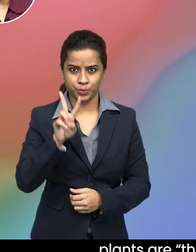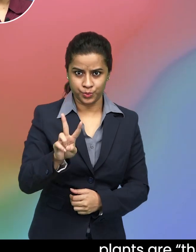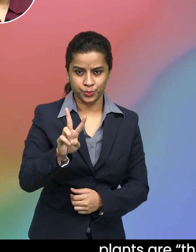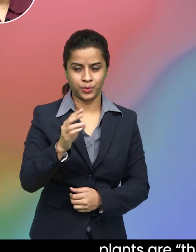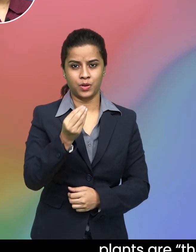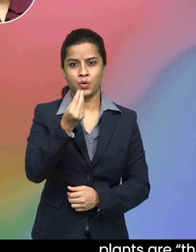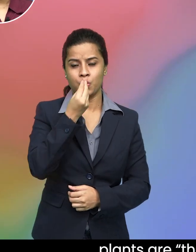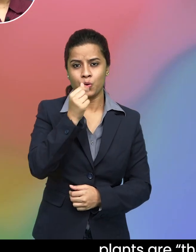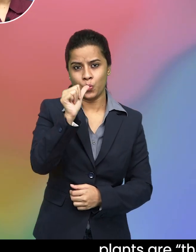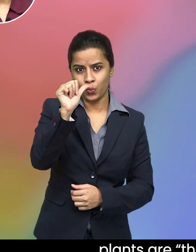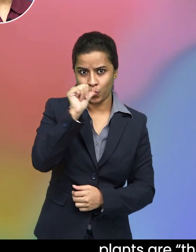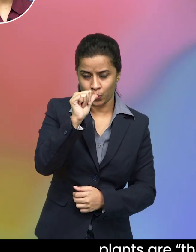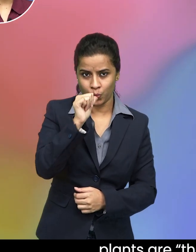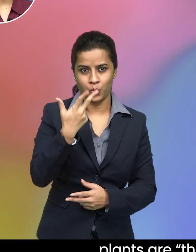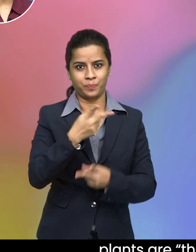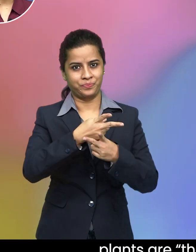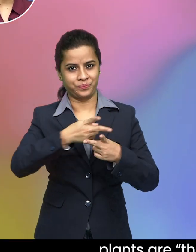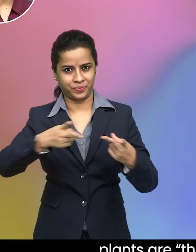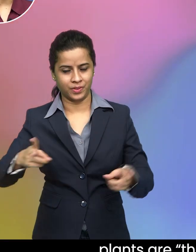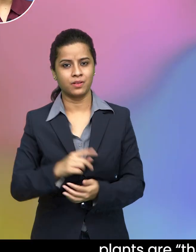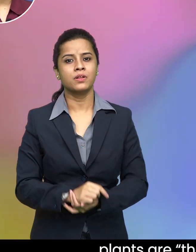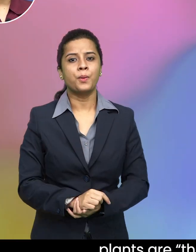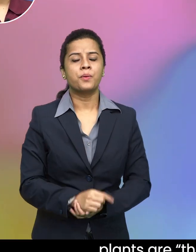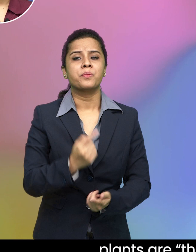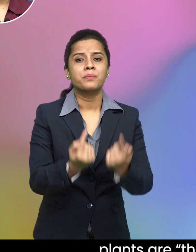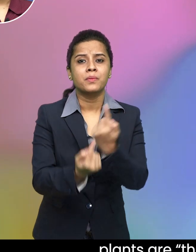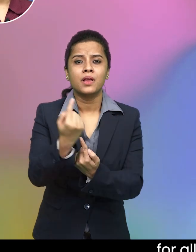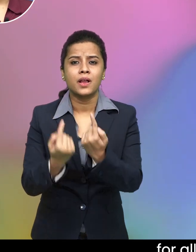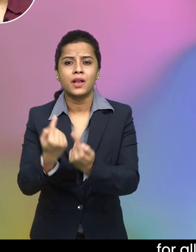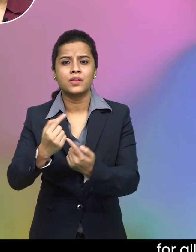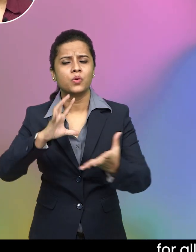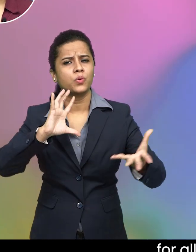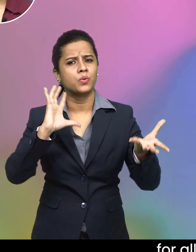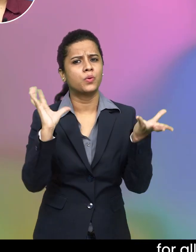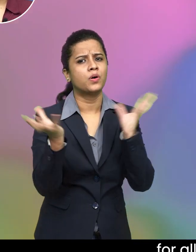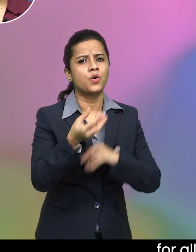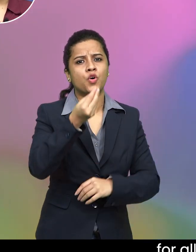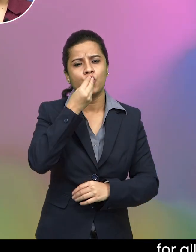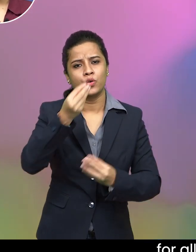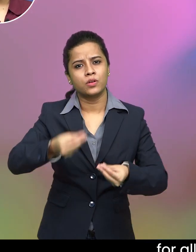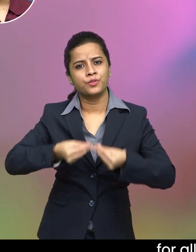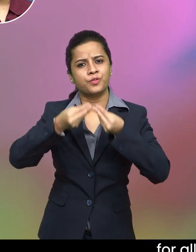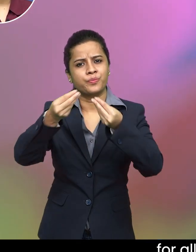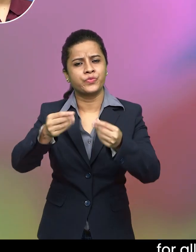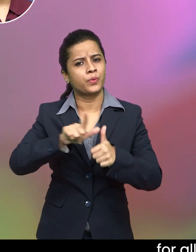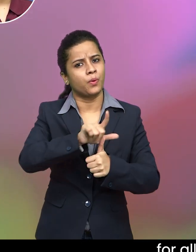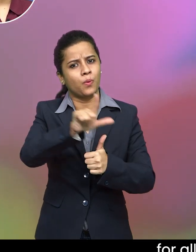plants are the universal food provider for all living